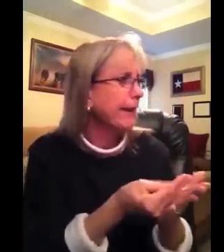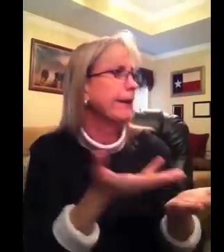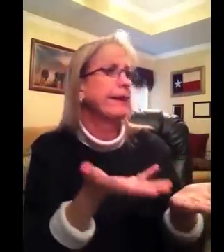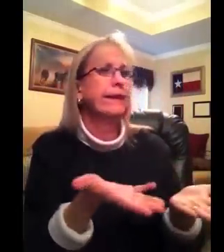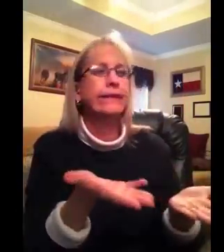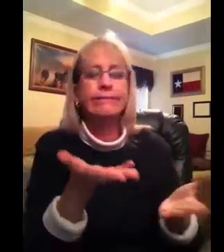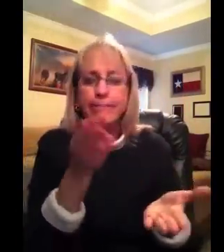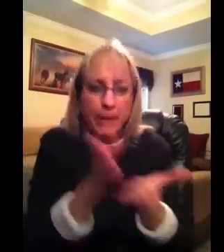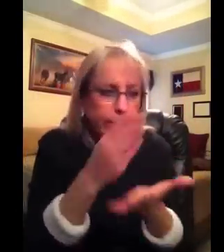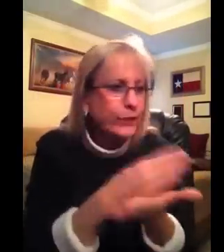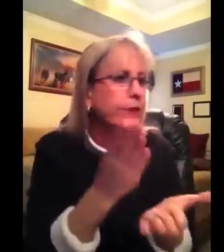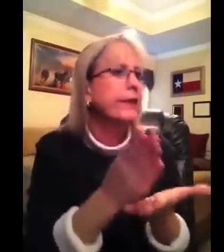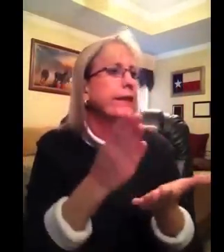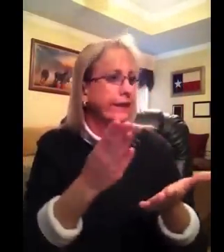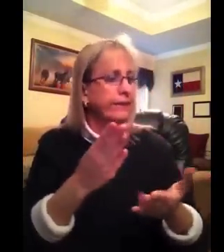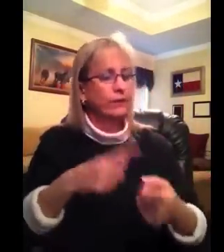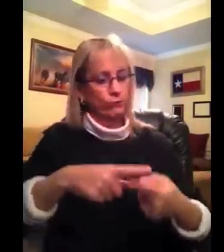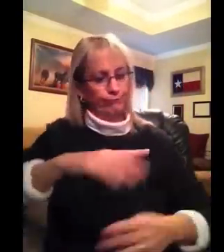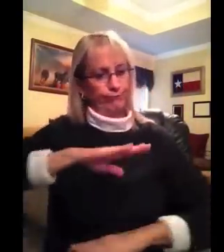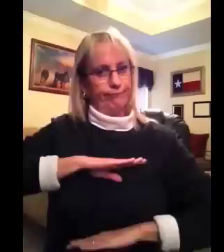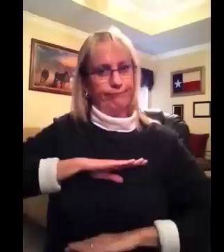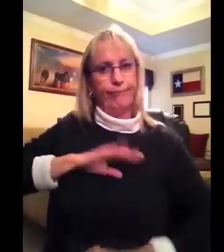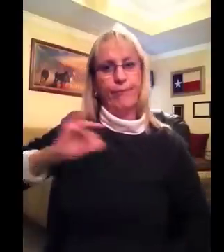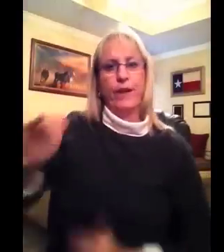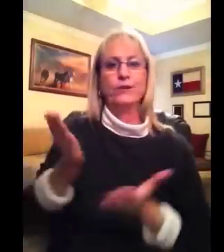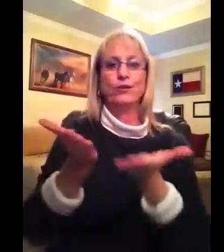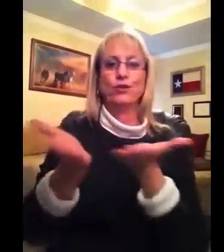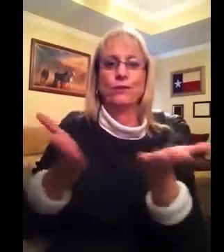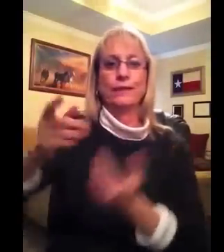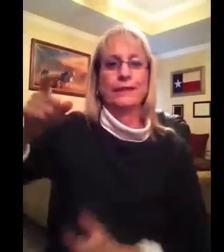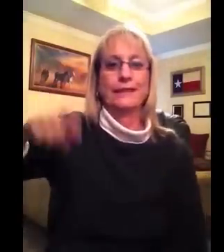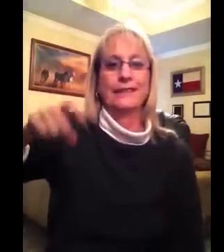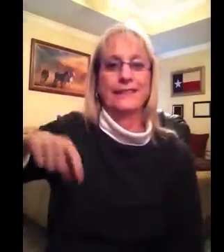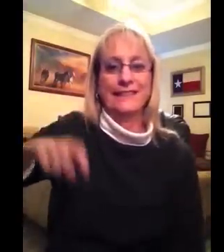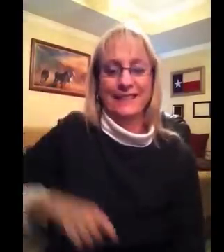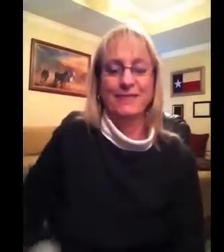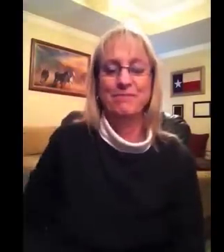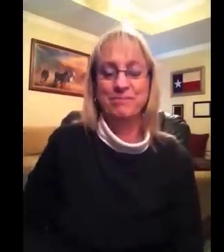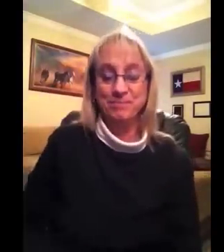Directors then will tackle the issues and provide funds for the services needed.